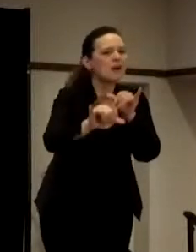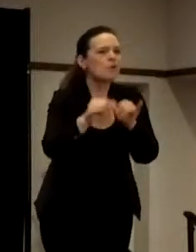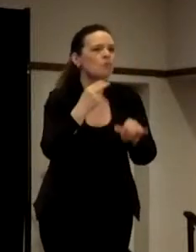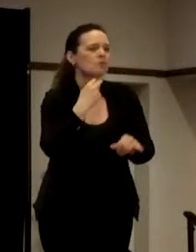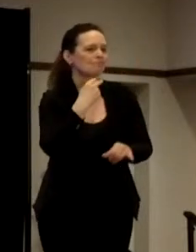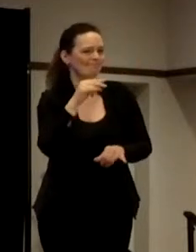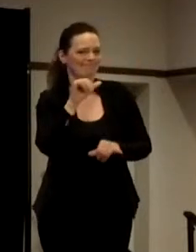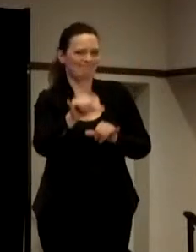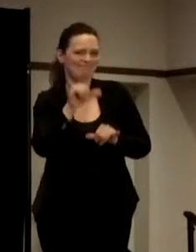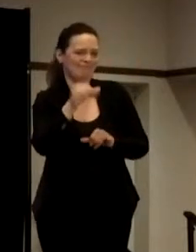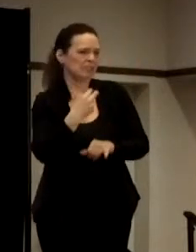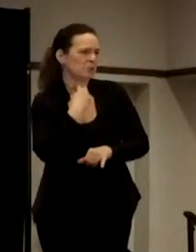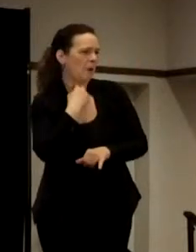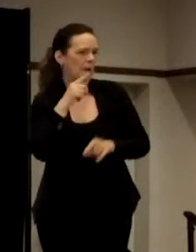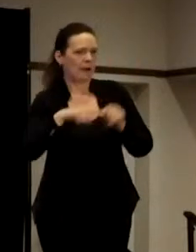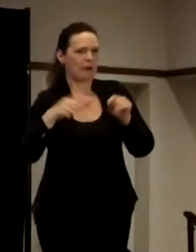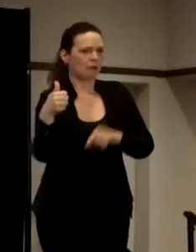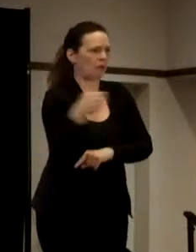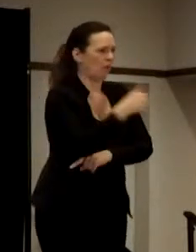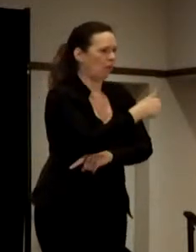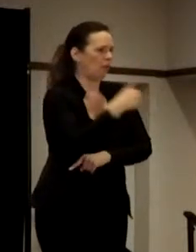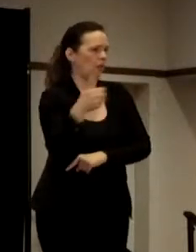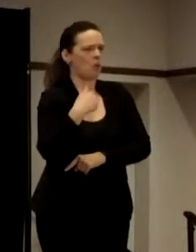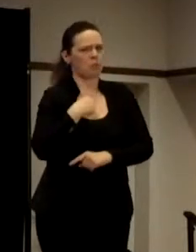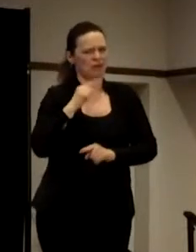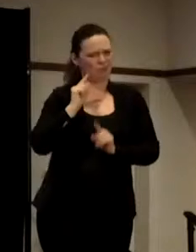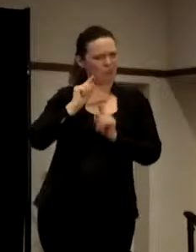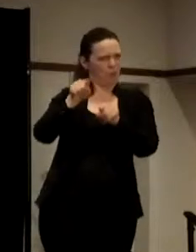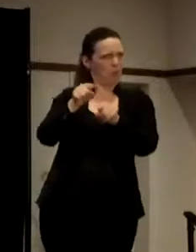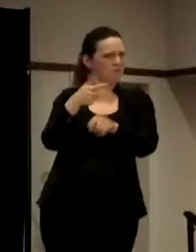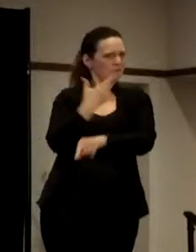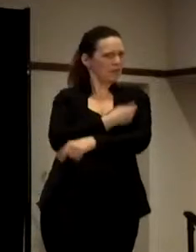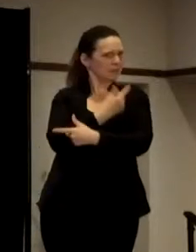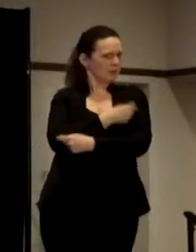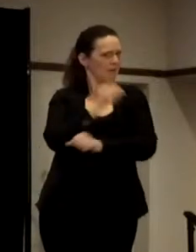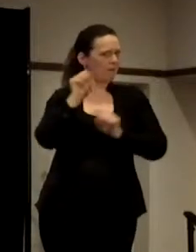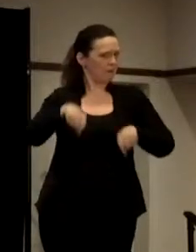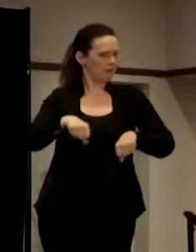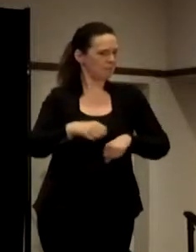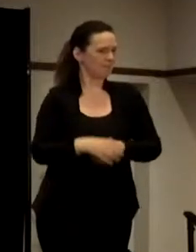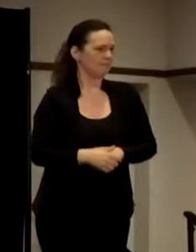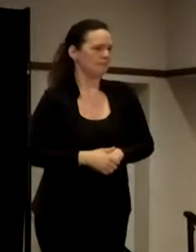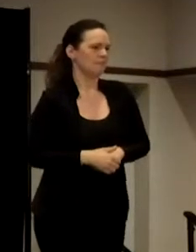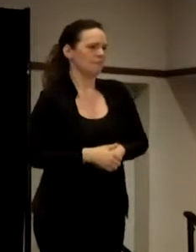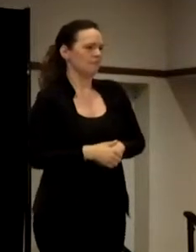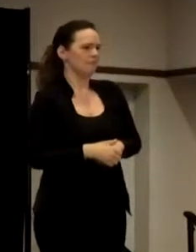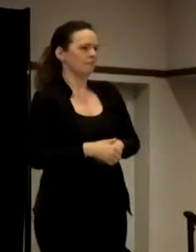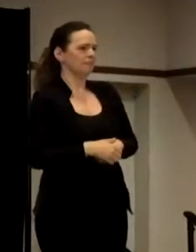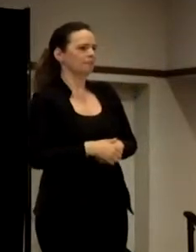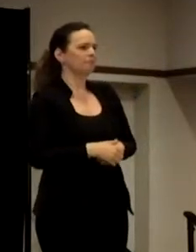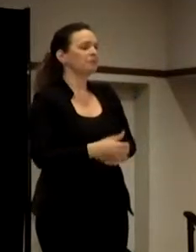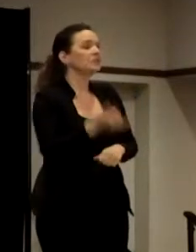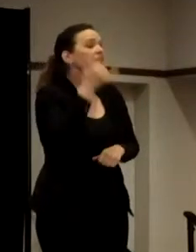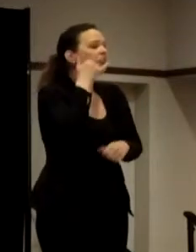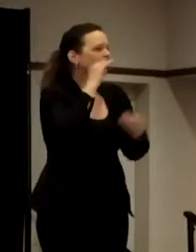to get to them. So we released yesterday our phone number,